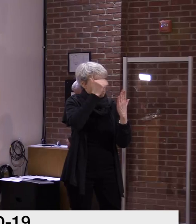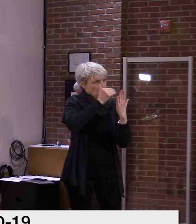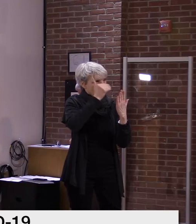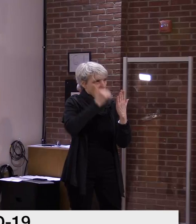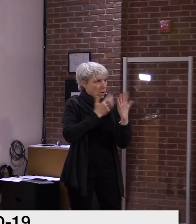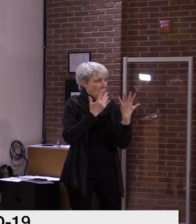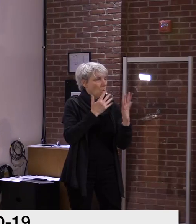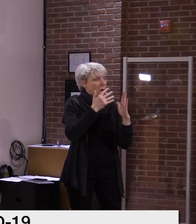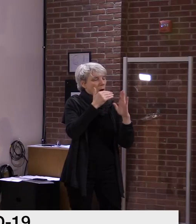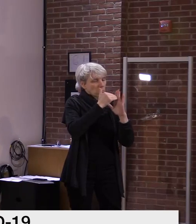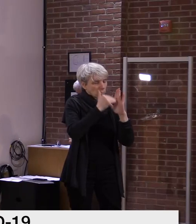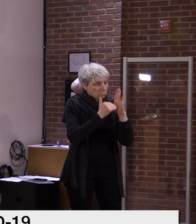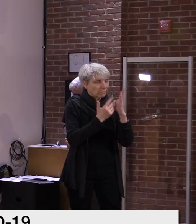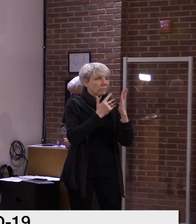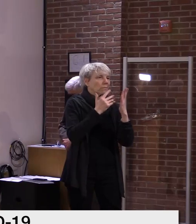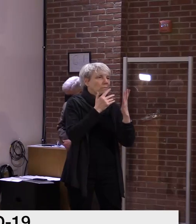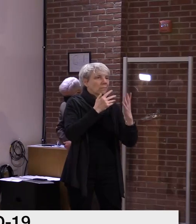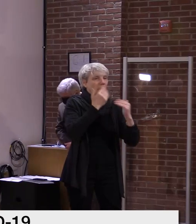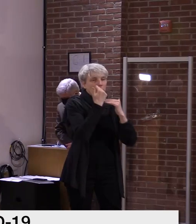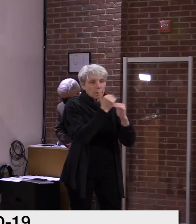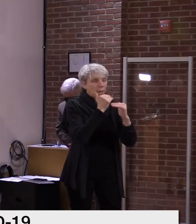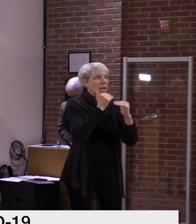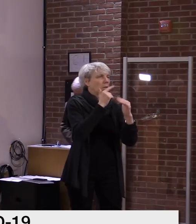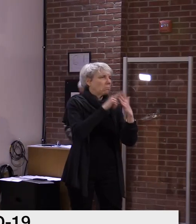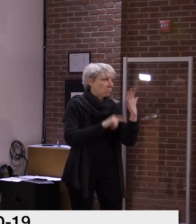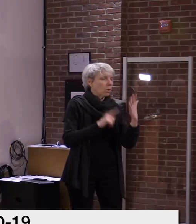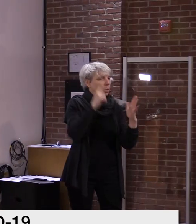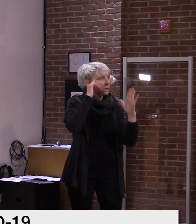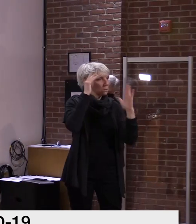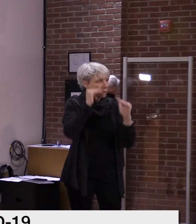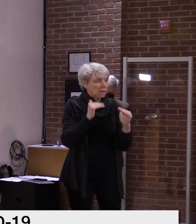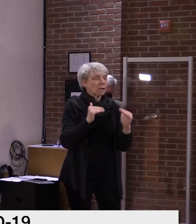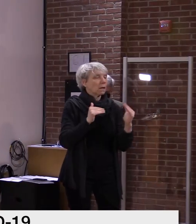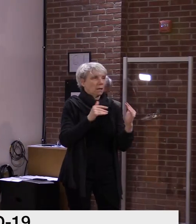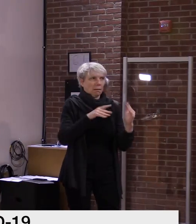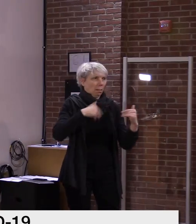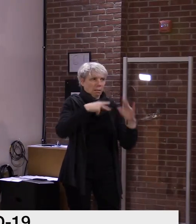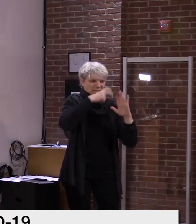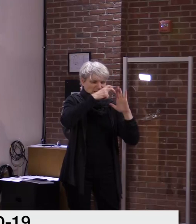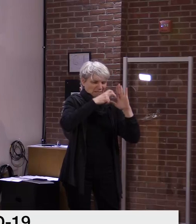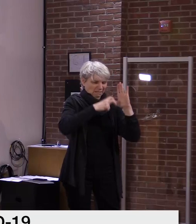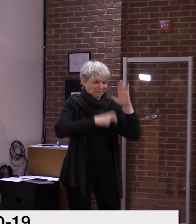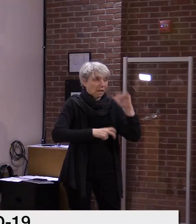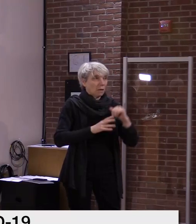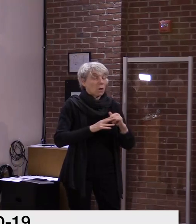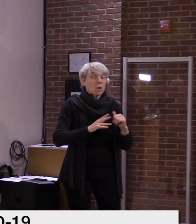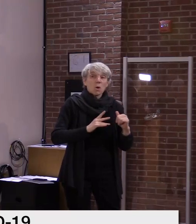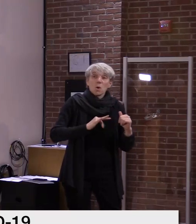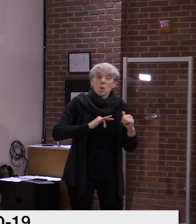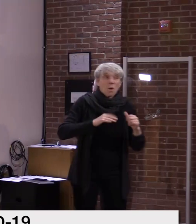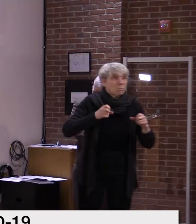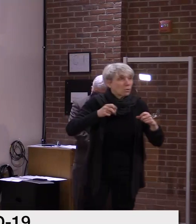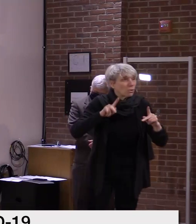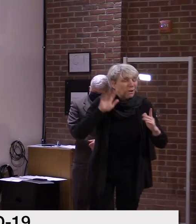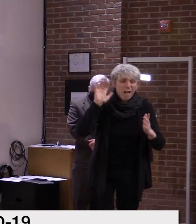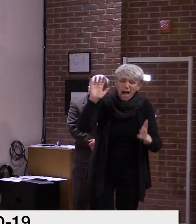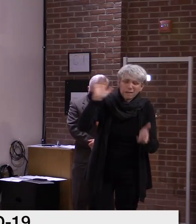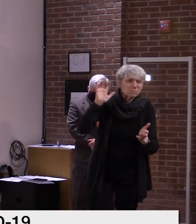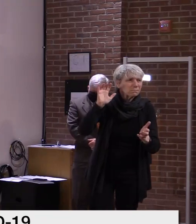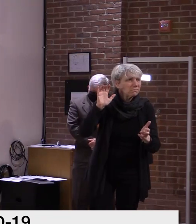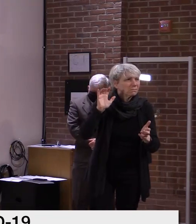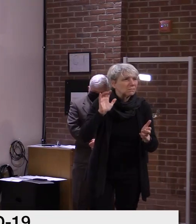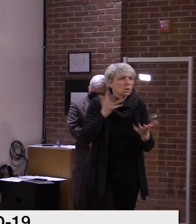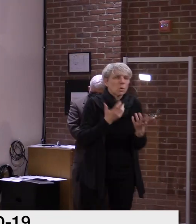But I feel strongly that we can't squander this opportunity, that we need to utilize this